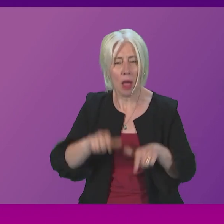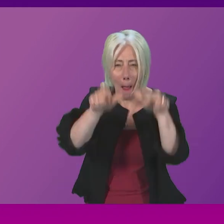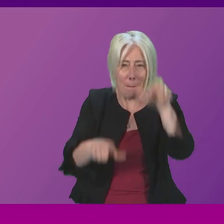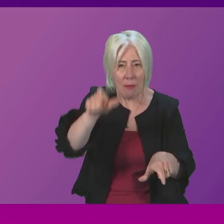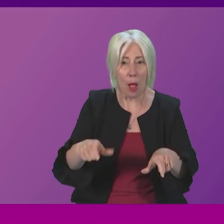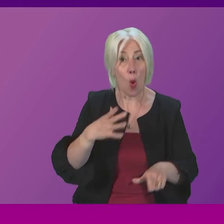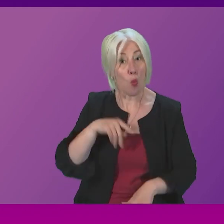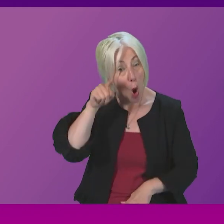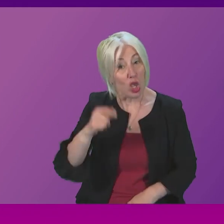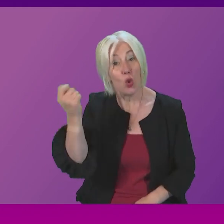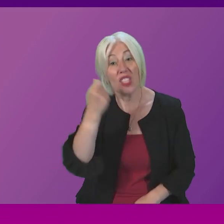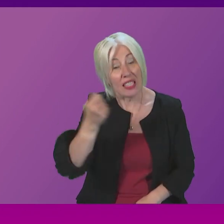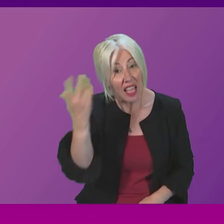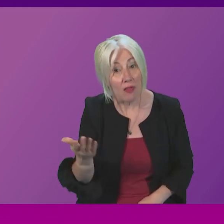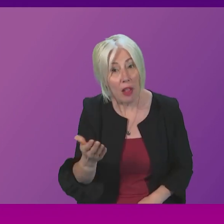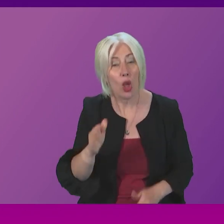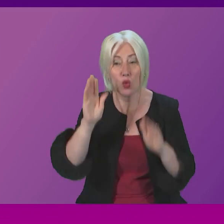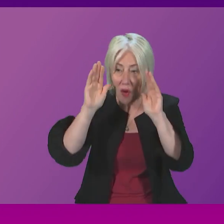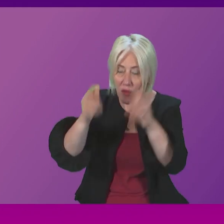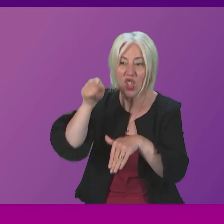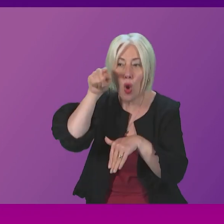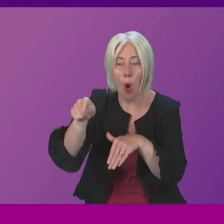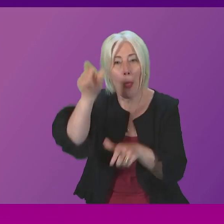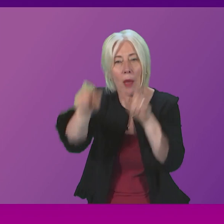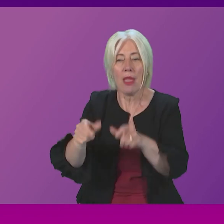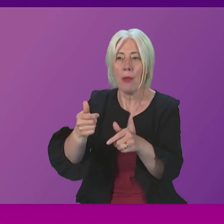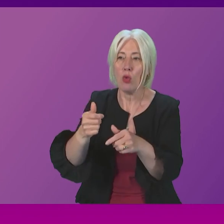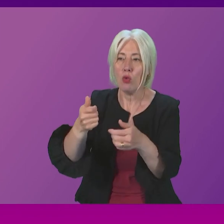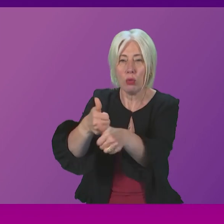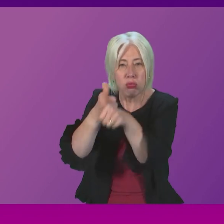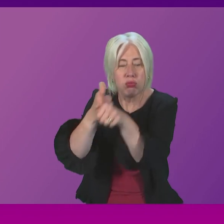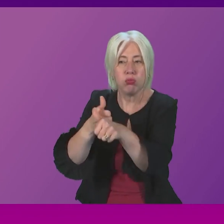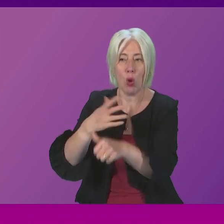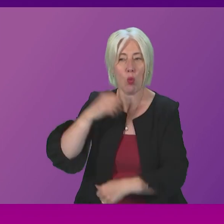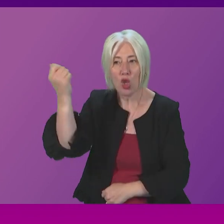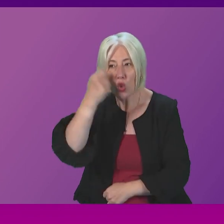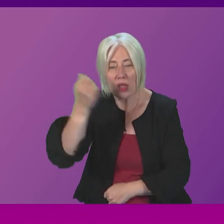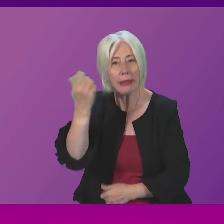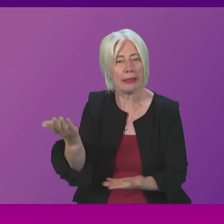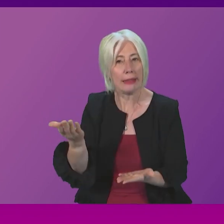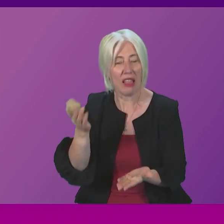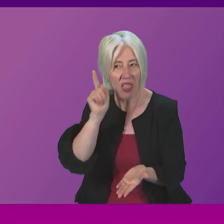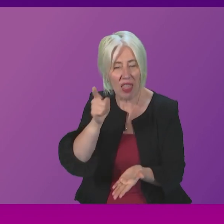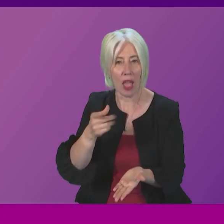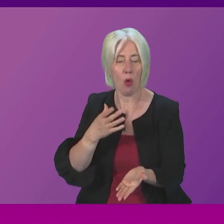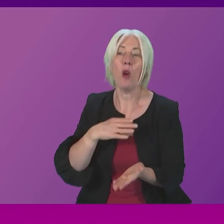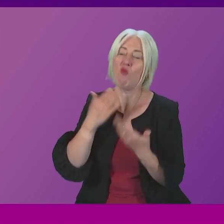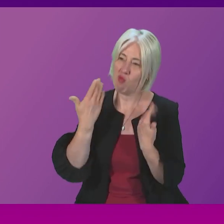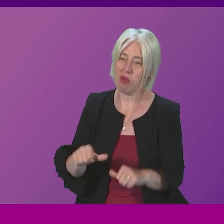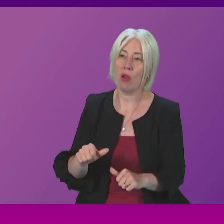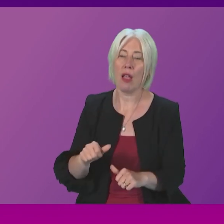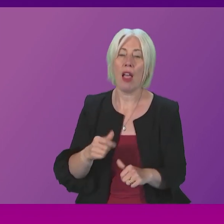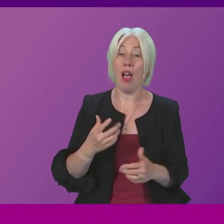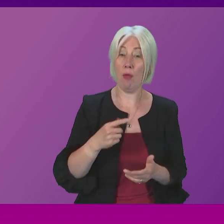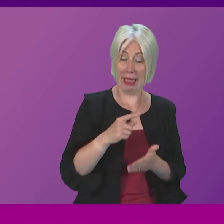to succeed. Focus on them. Focus on the people who want you to be there, who want you to succeed. And if we're talking about